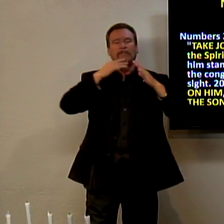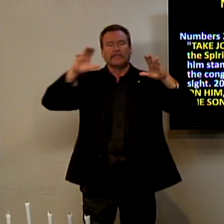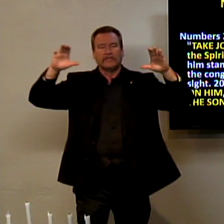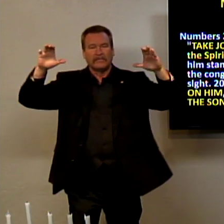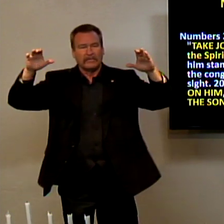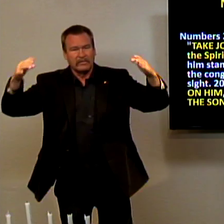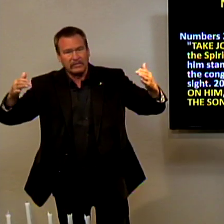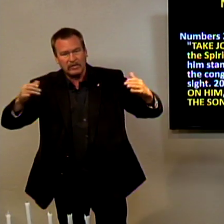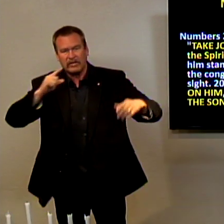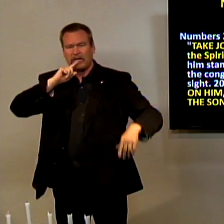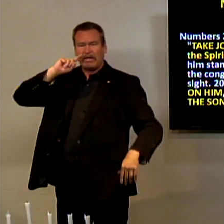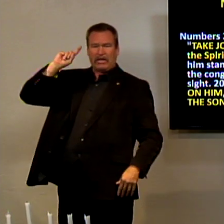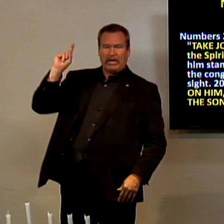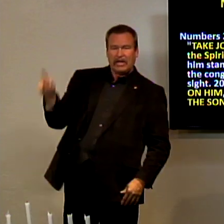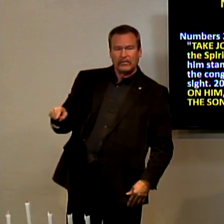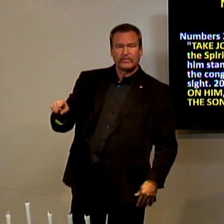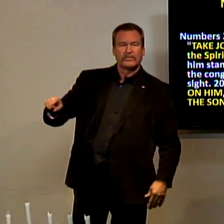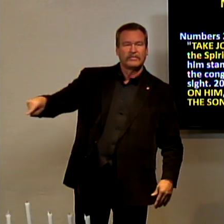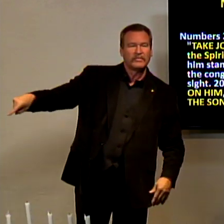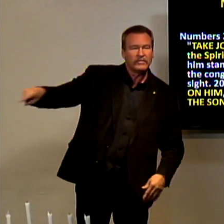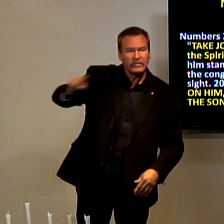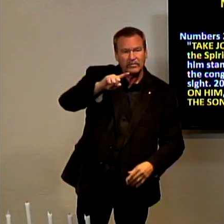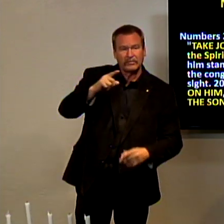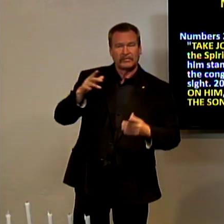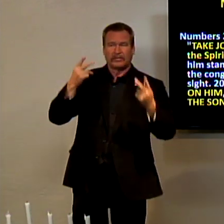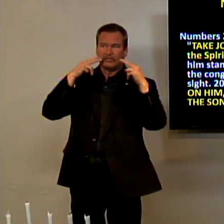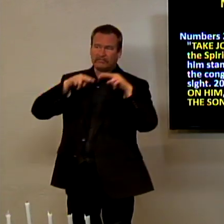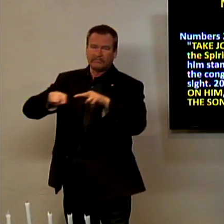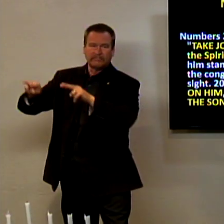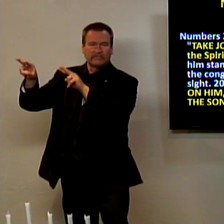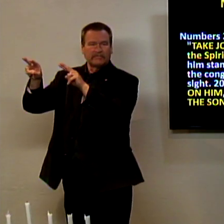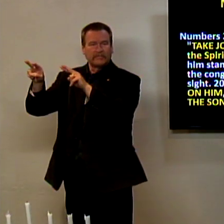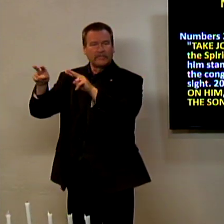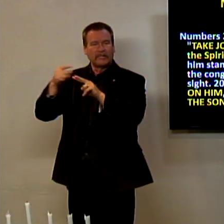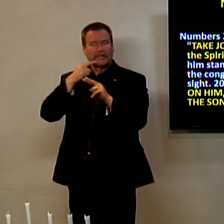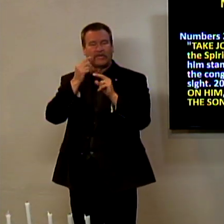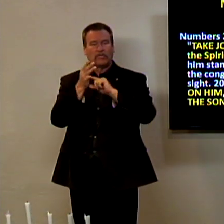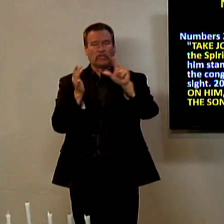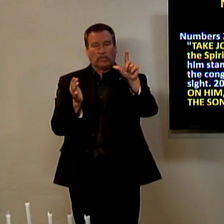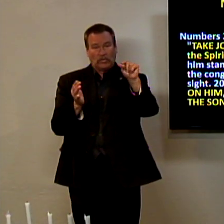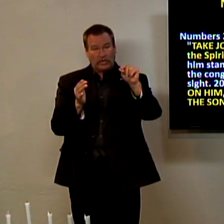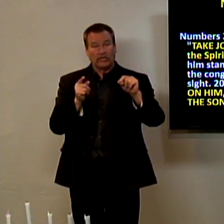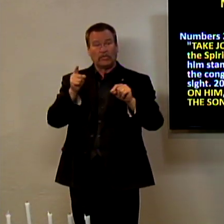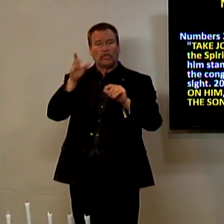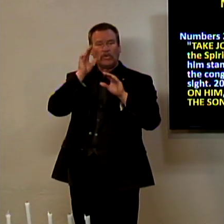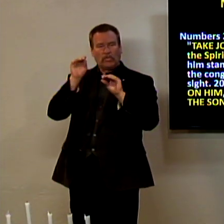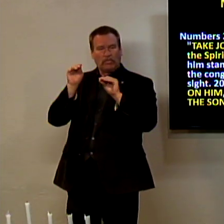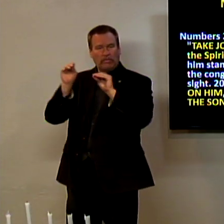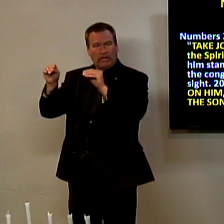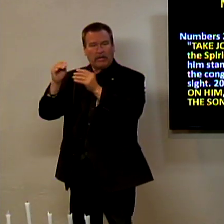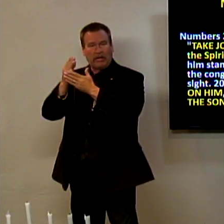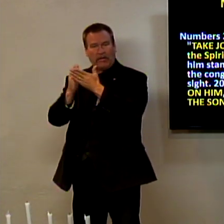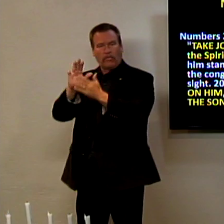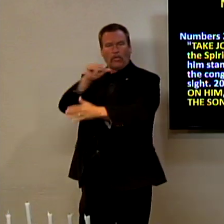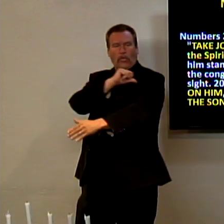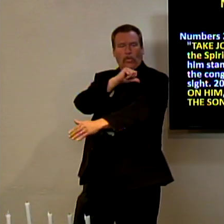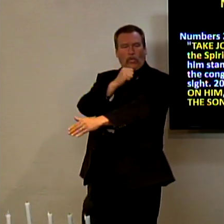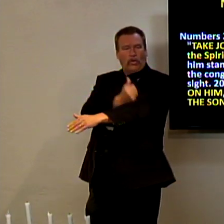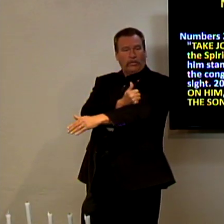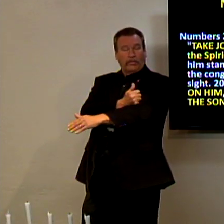the congregation, and commission him in their sight. And you shall put